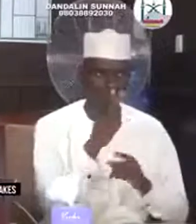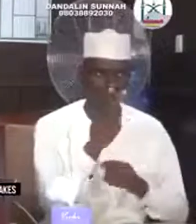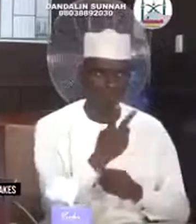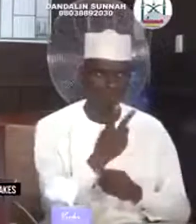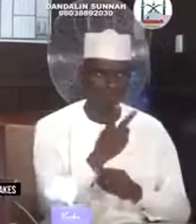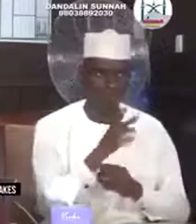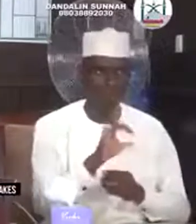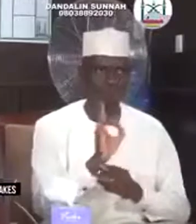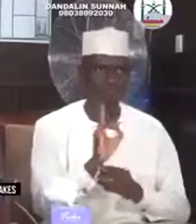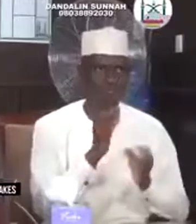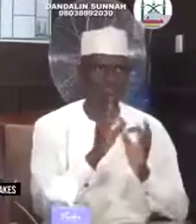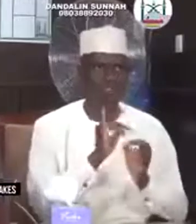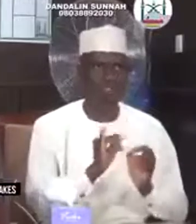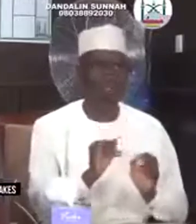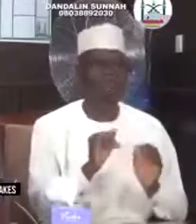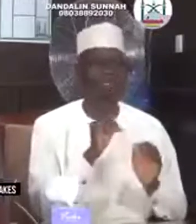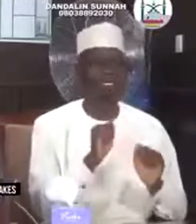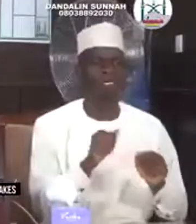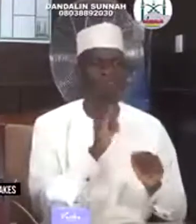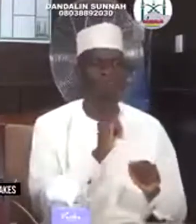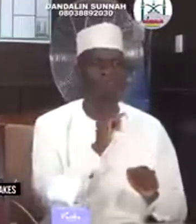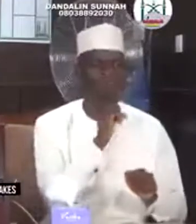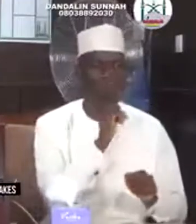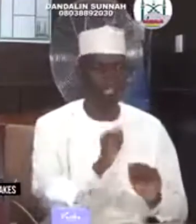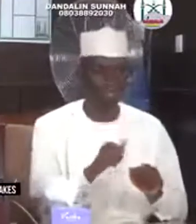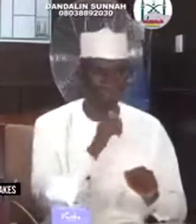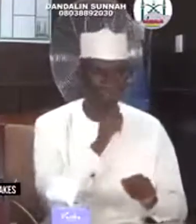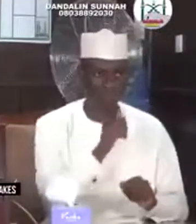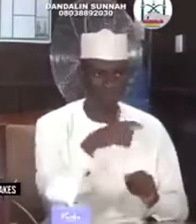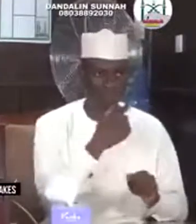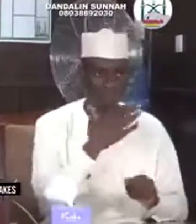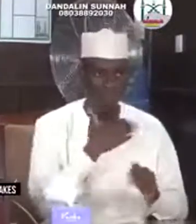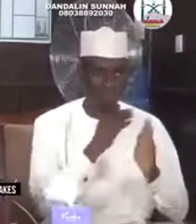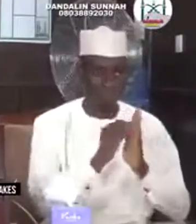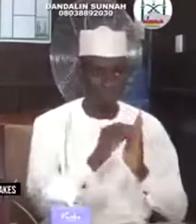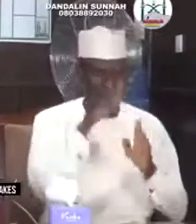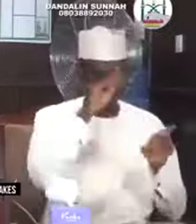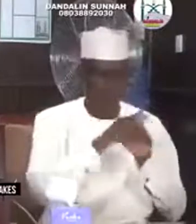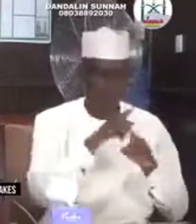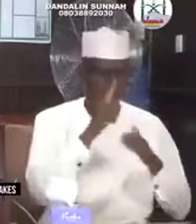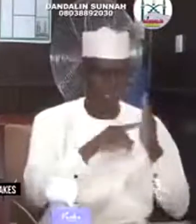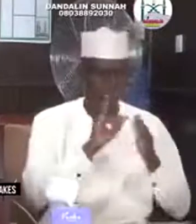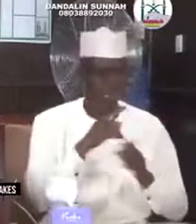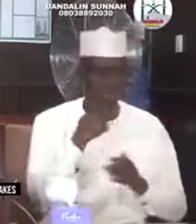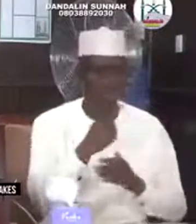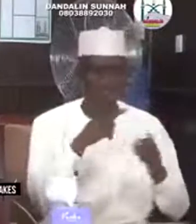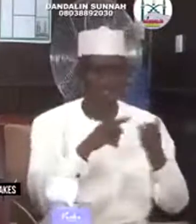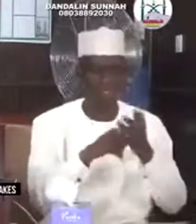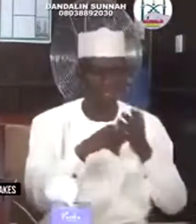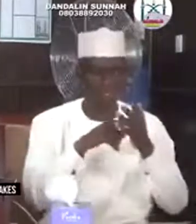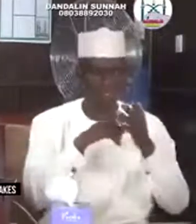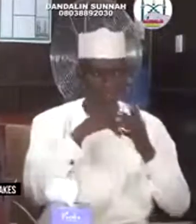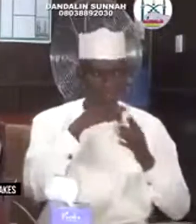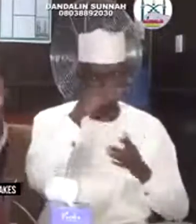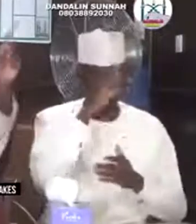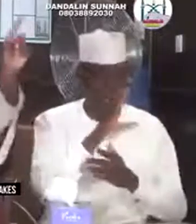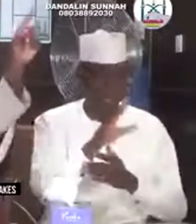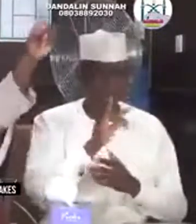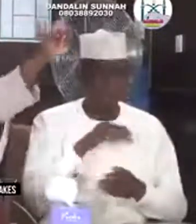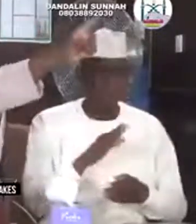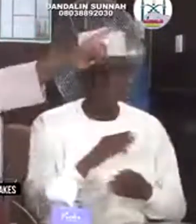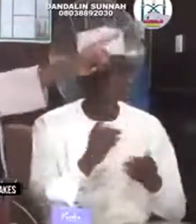If I cannot tell my own brother what I have told this man, then I should take an aeroplane from